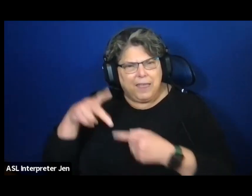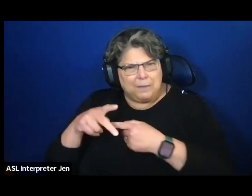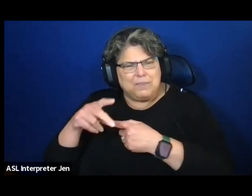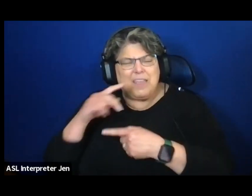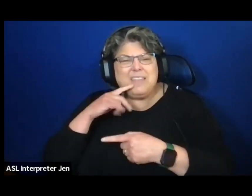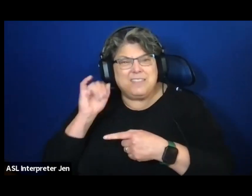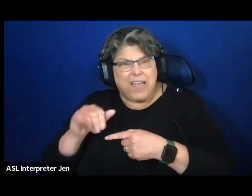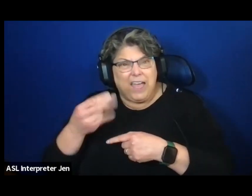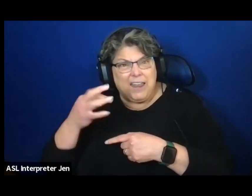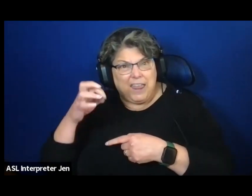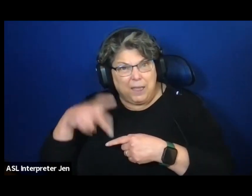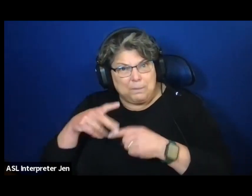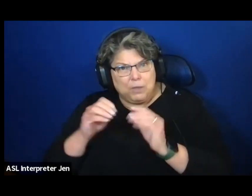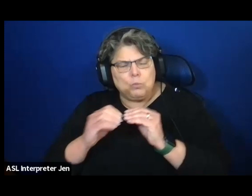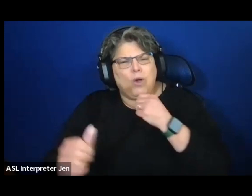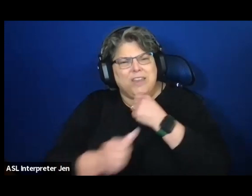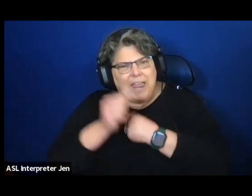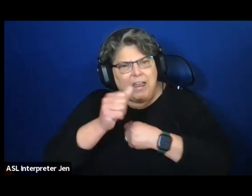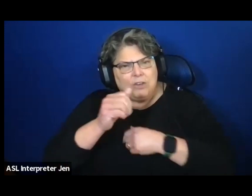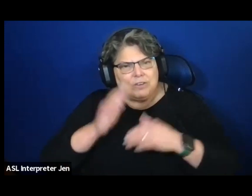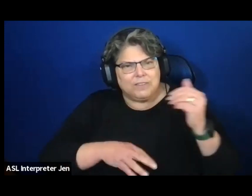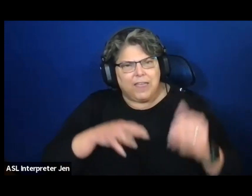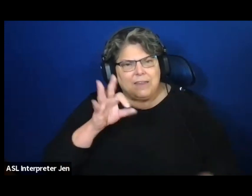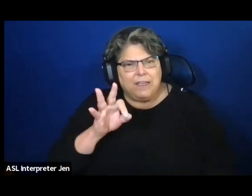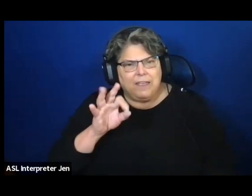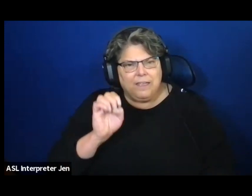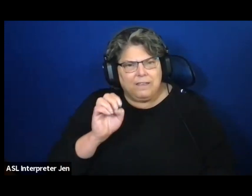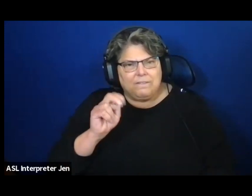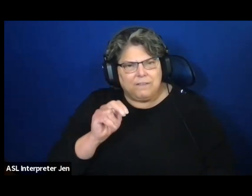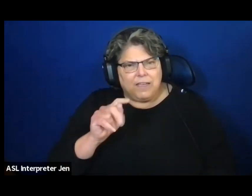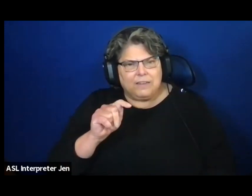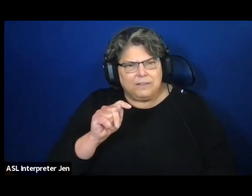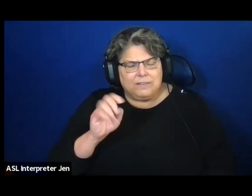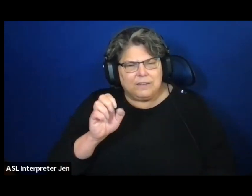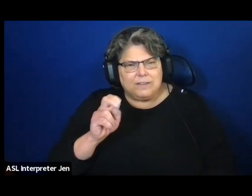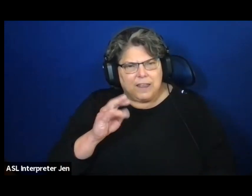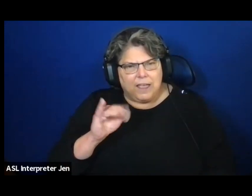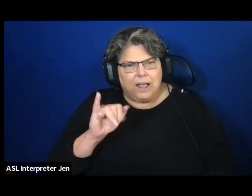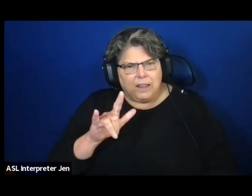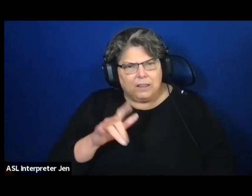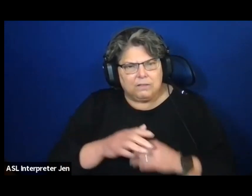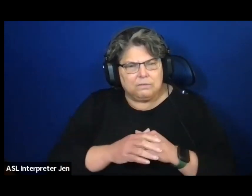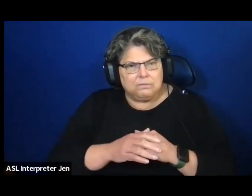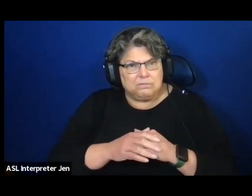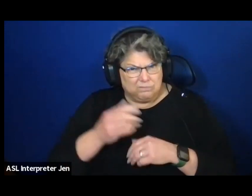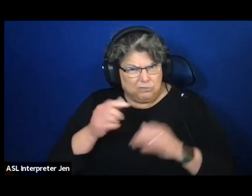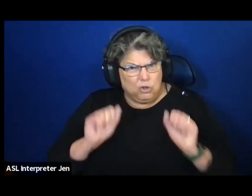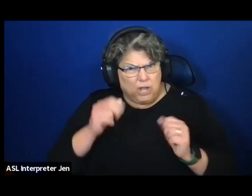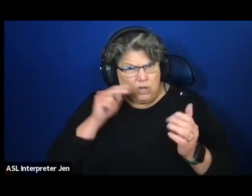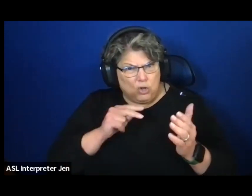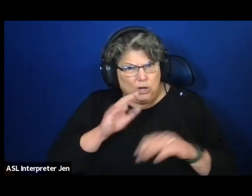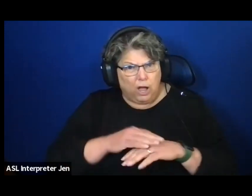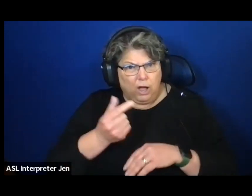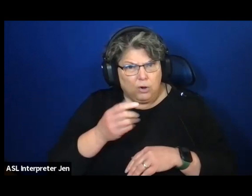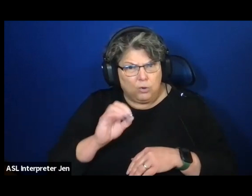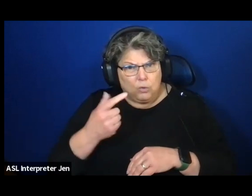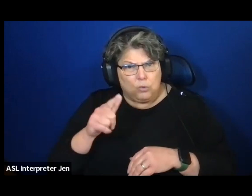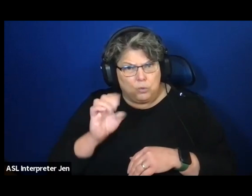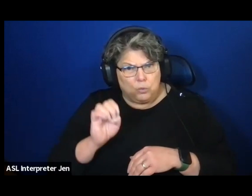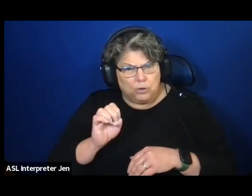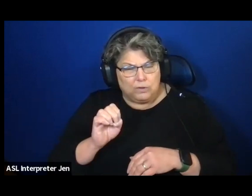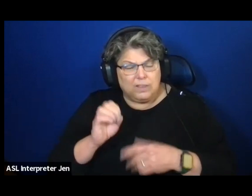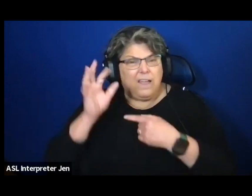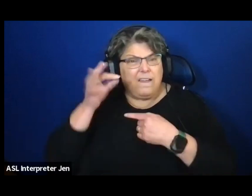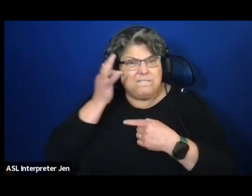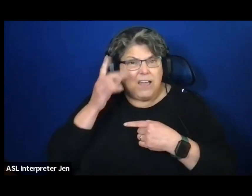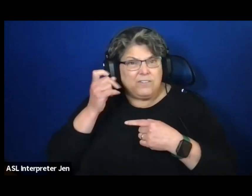fentanyl. Go look it up. Google it when you live here, or Google it on your phone now, right? Hemp was, according to the federal